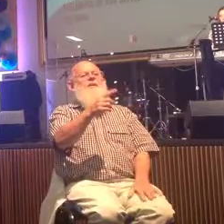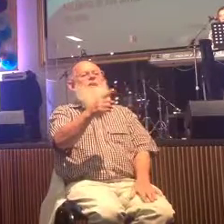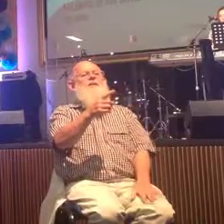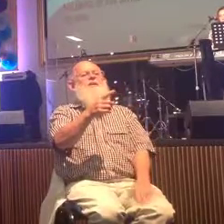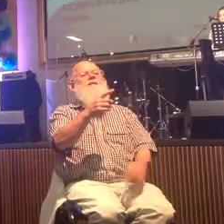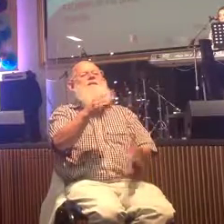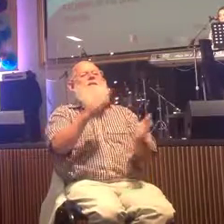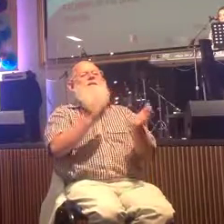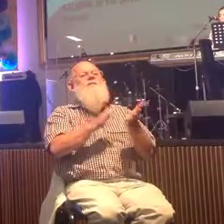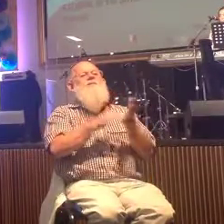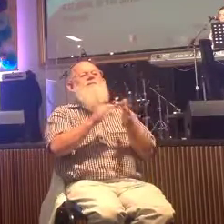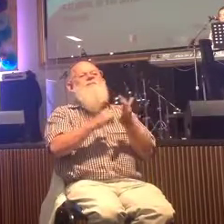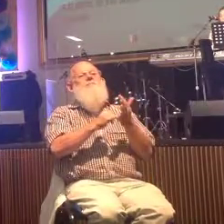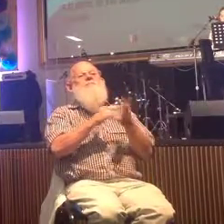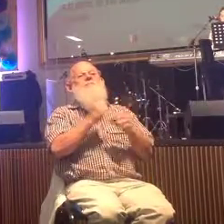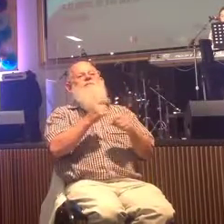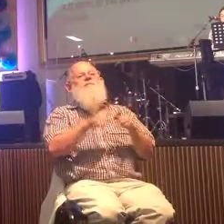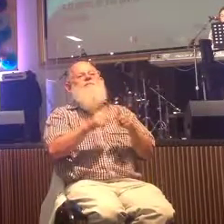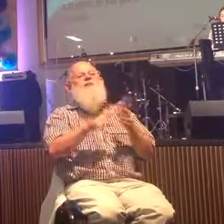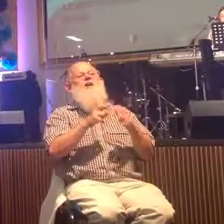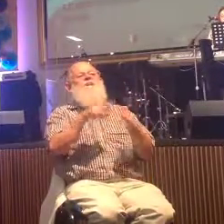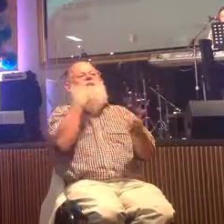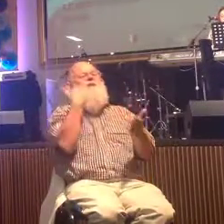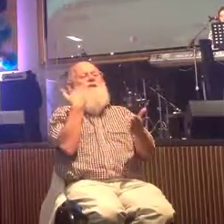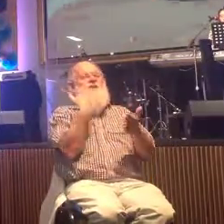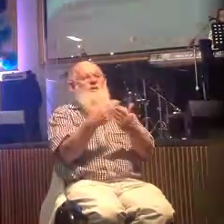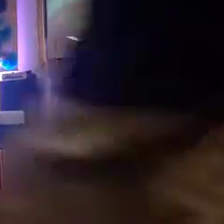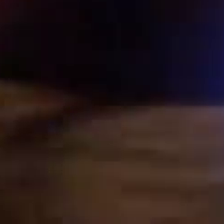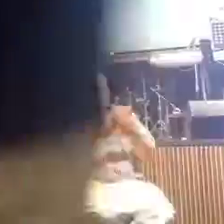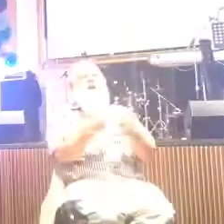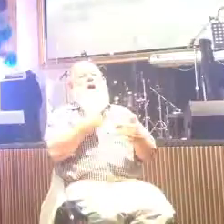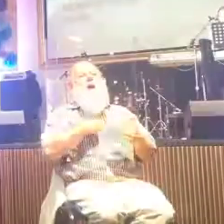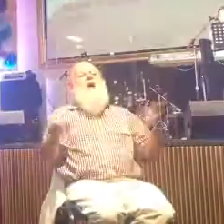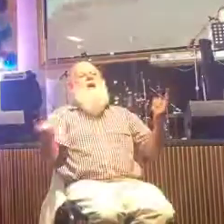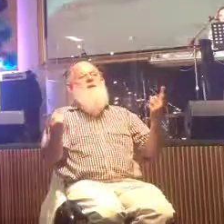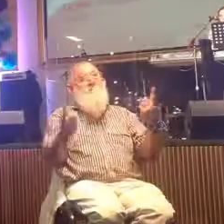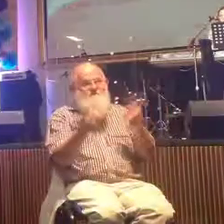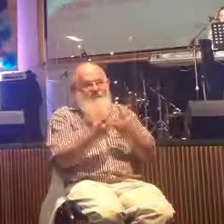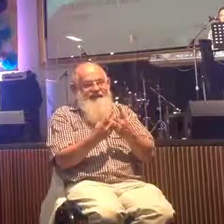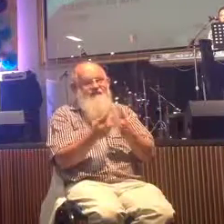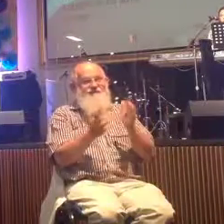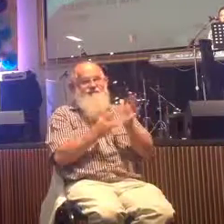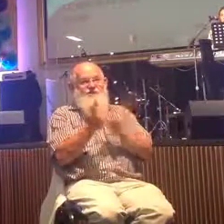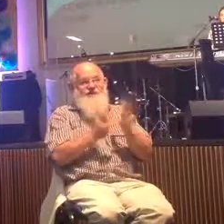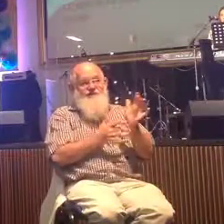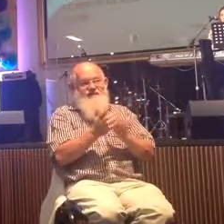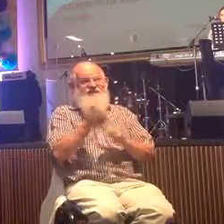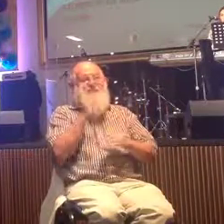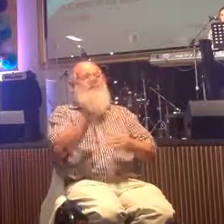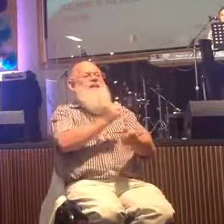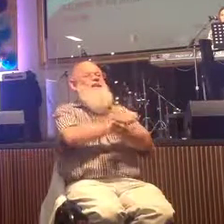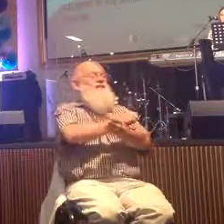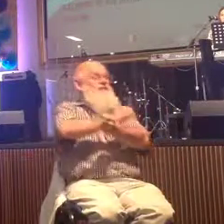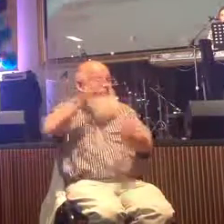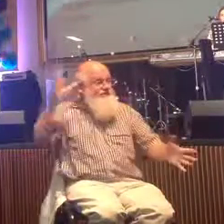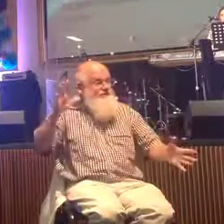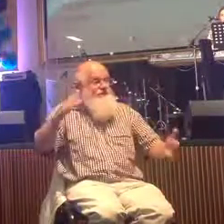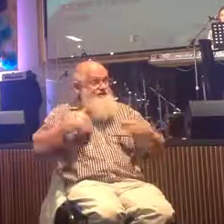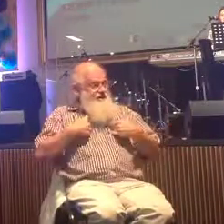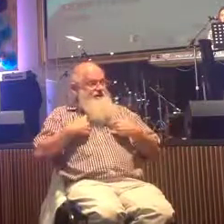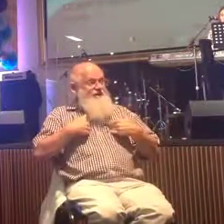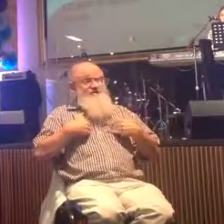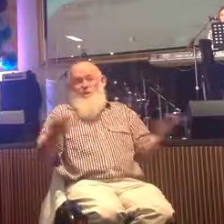tell. And so this man went away and was faithful. And a year and a half later,